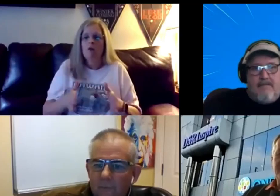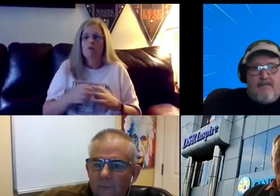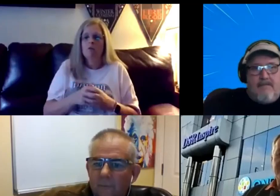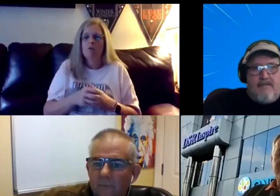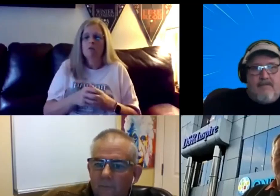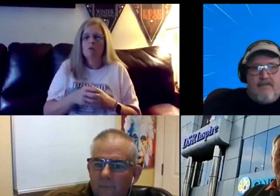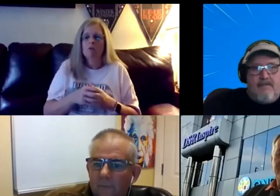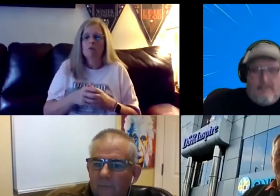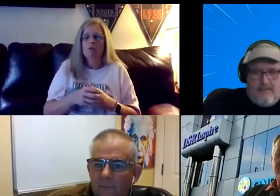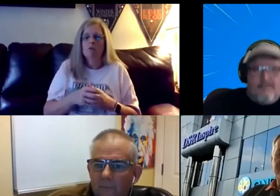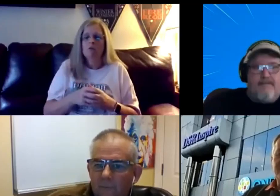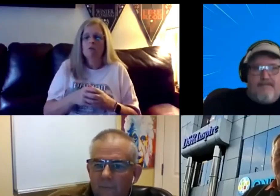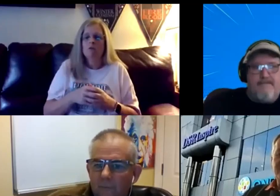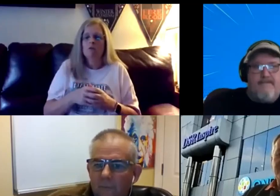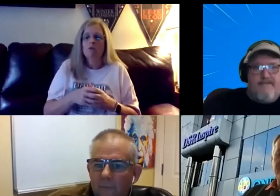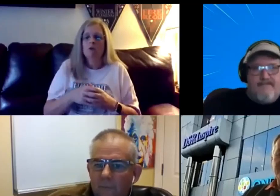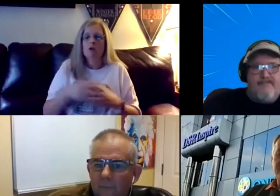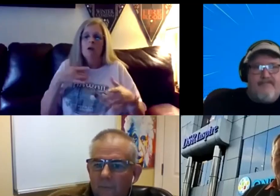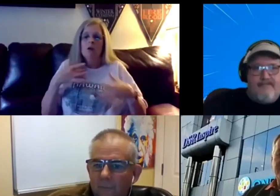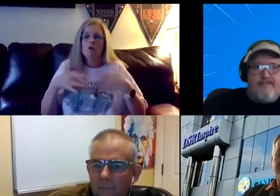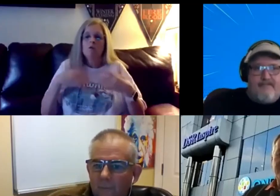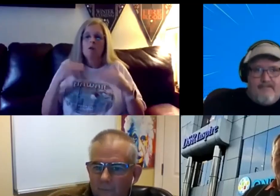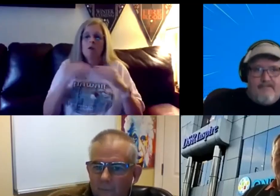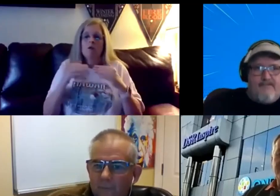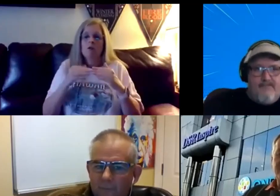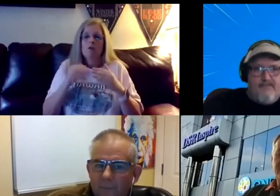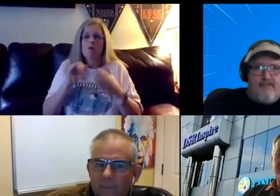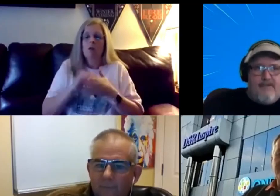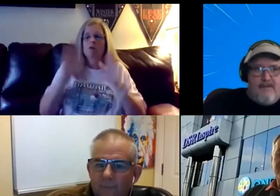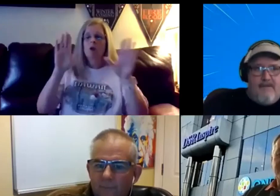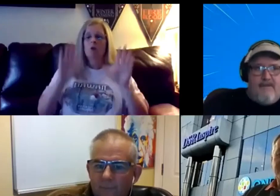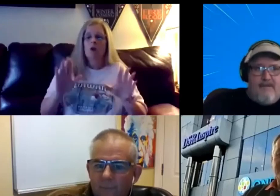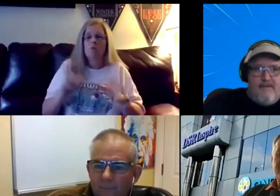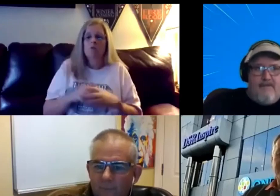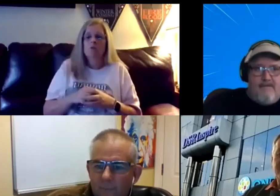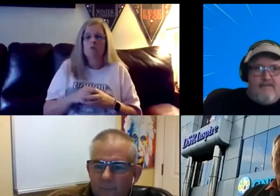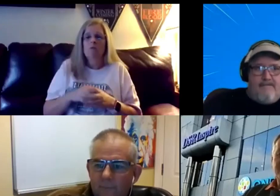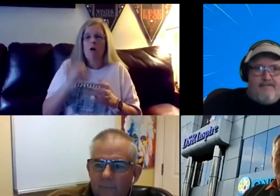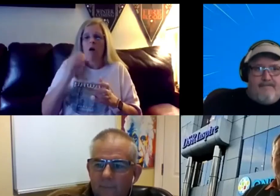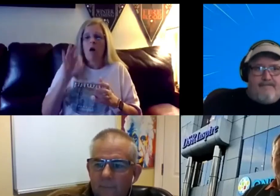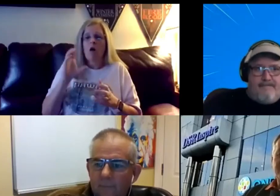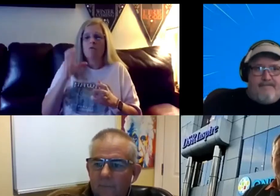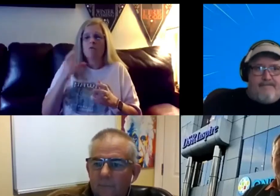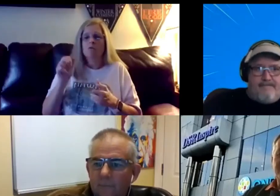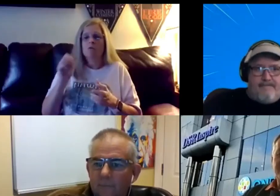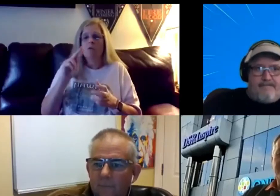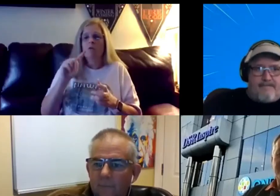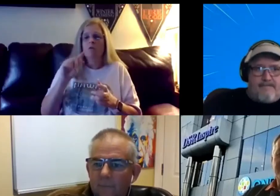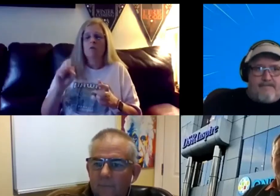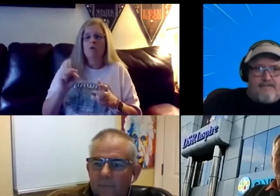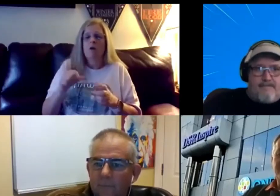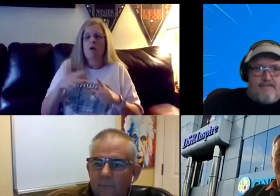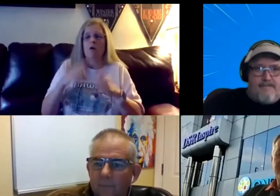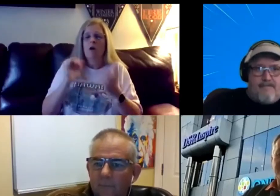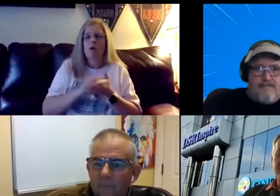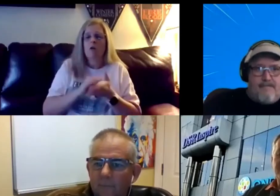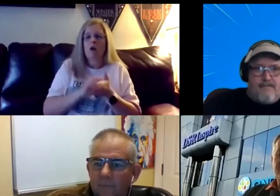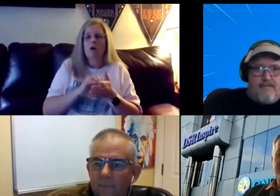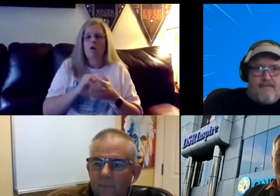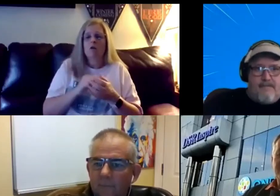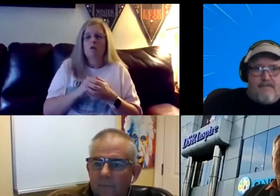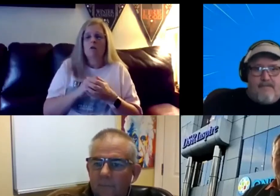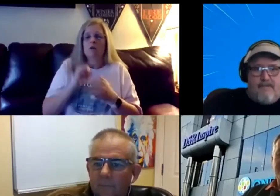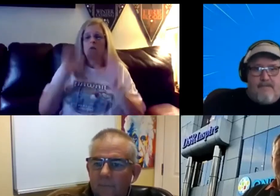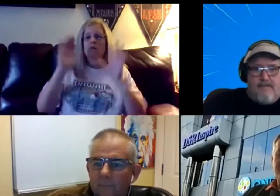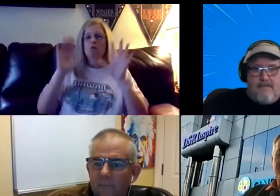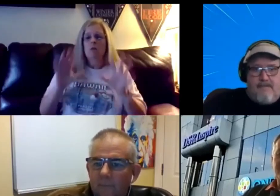expressing an excitement level that is just incredible. It's off the charts. And a lot of that is because of, it's amazing.